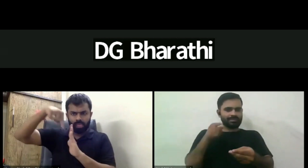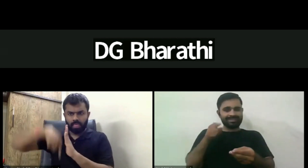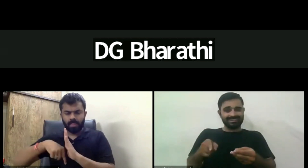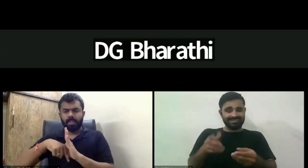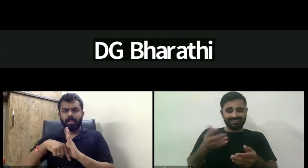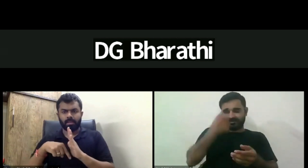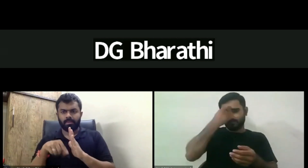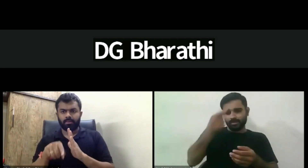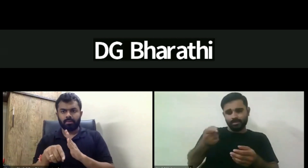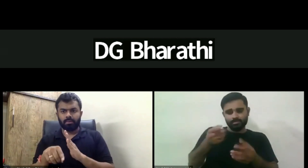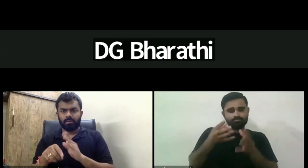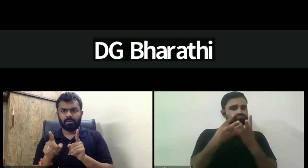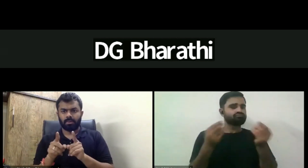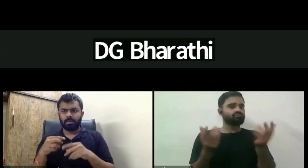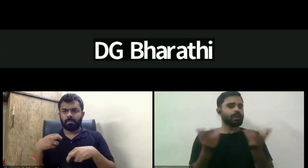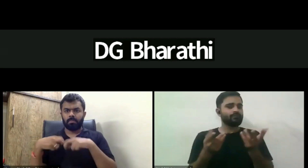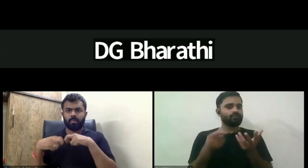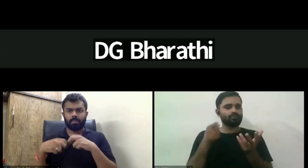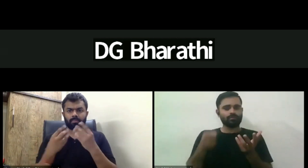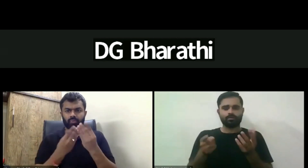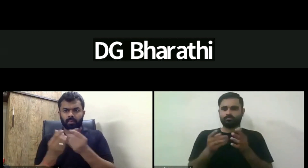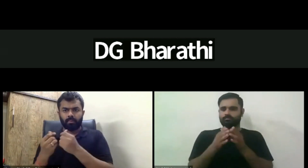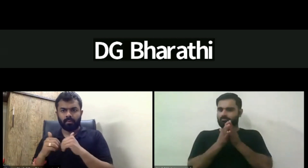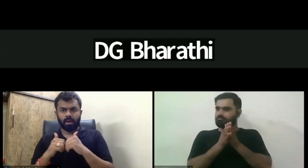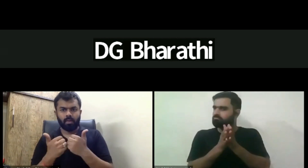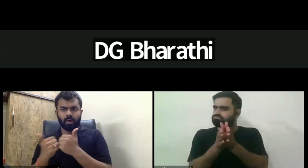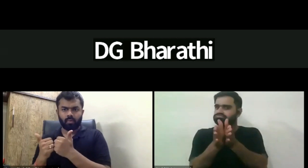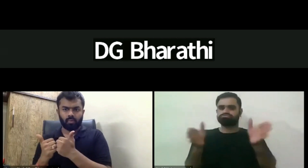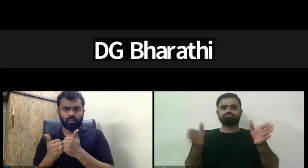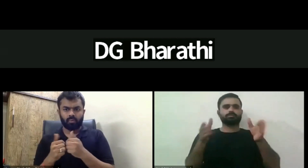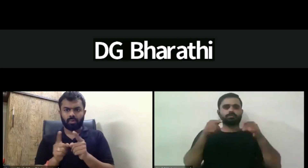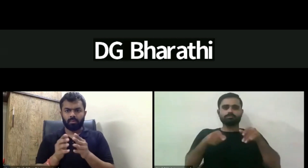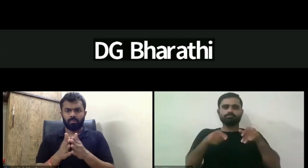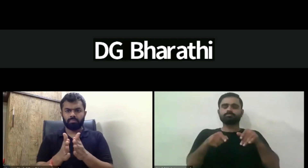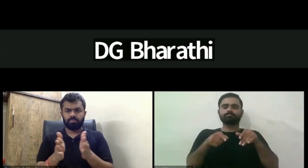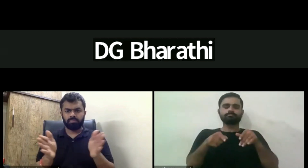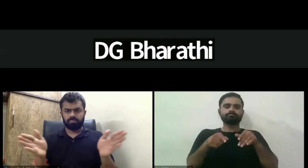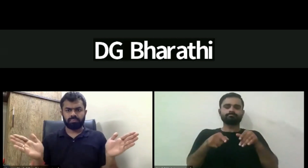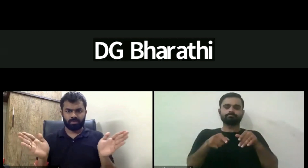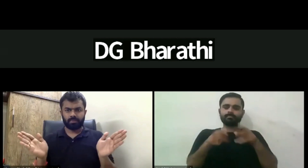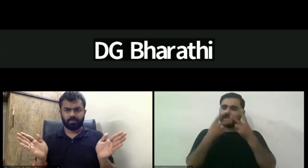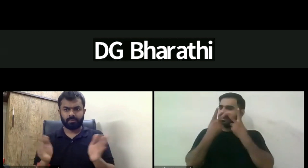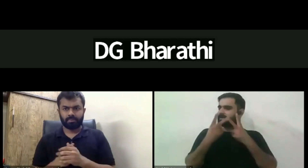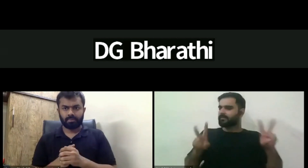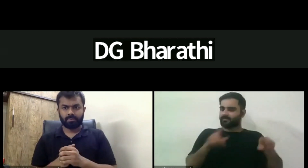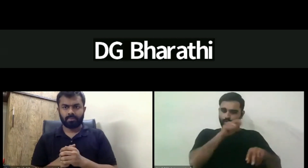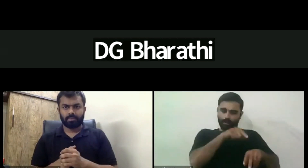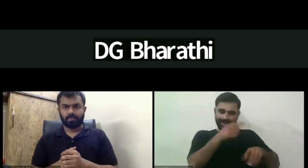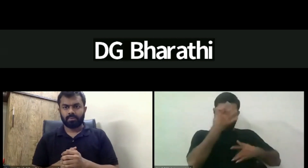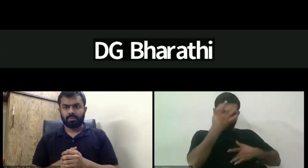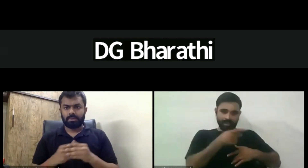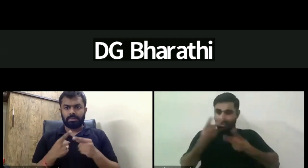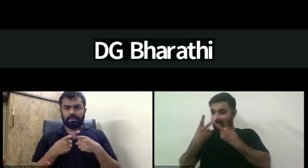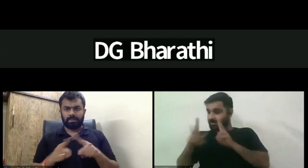be resolved? Because it is so vast and so different from one another. How